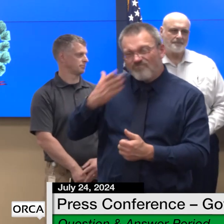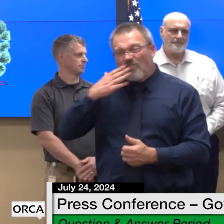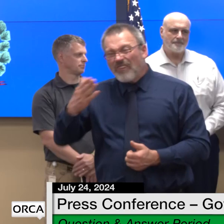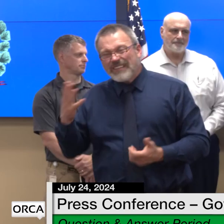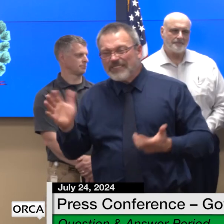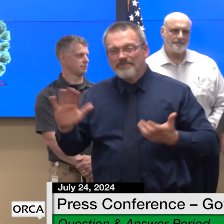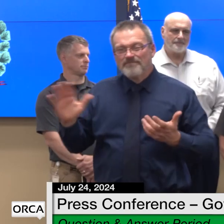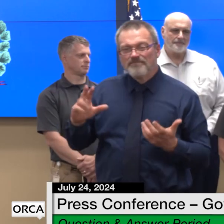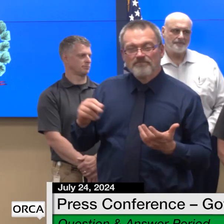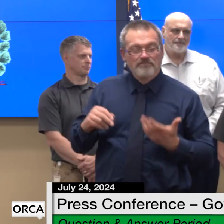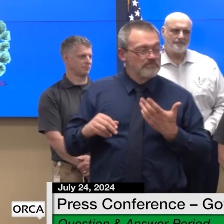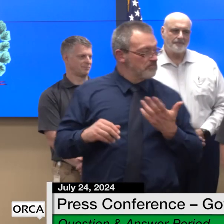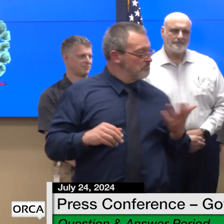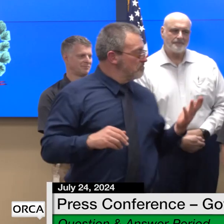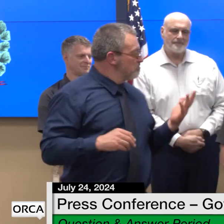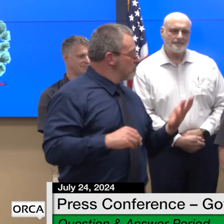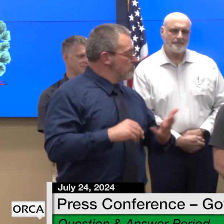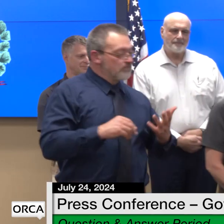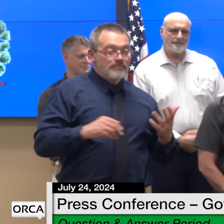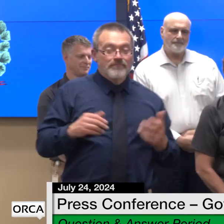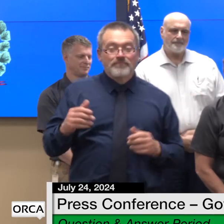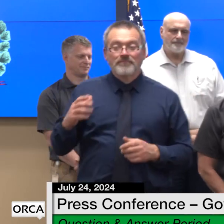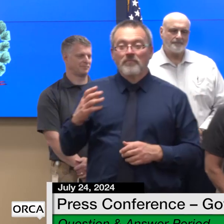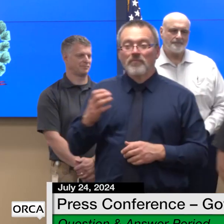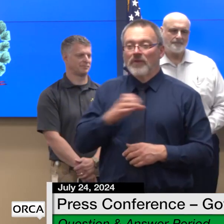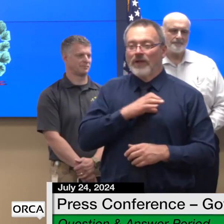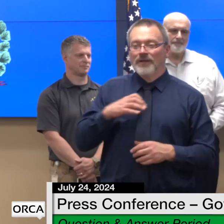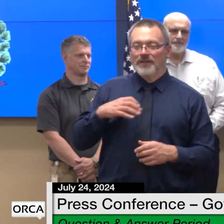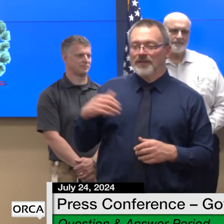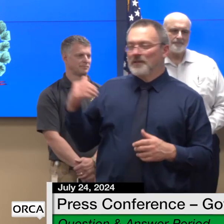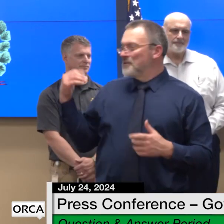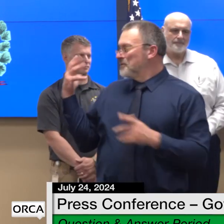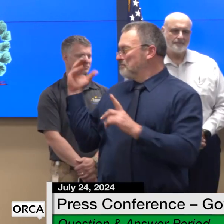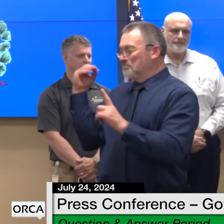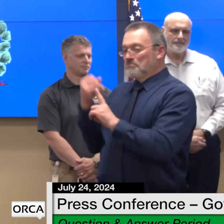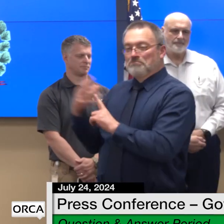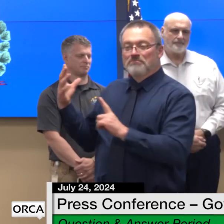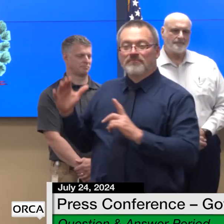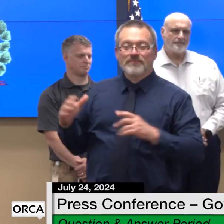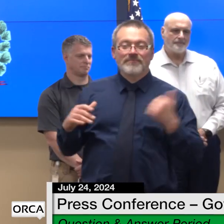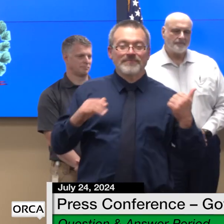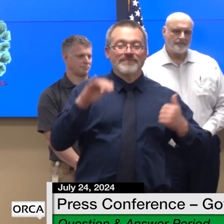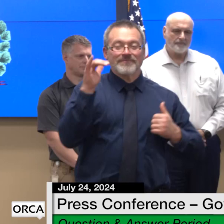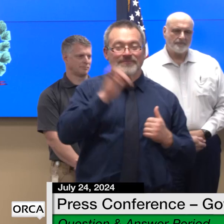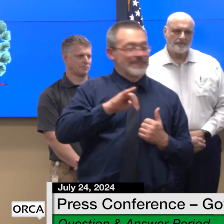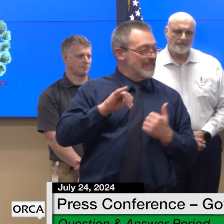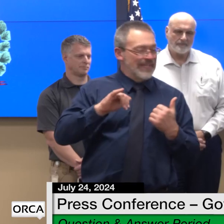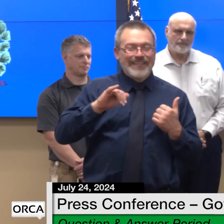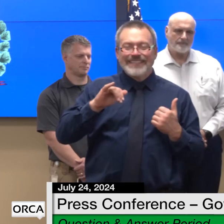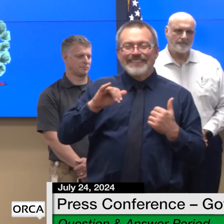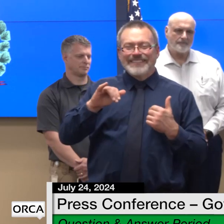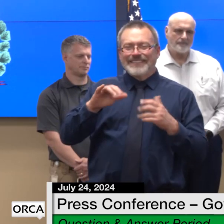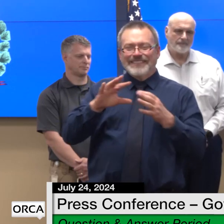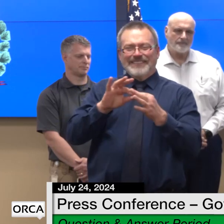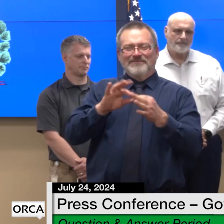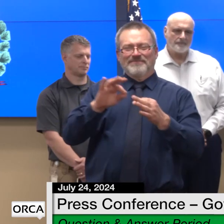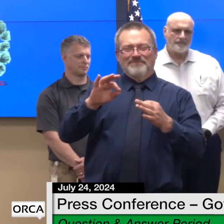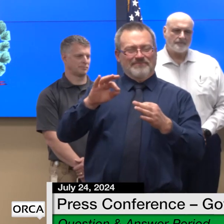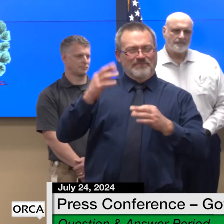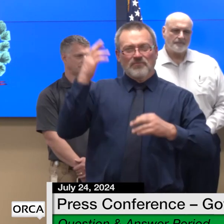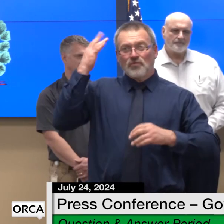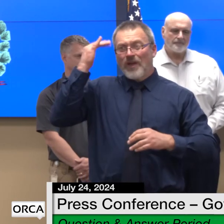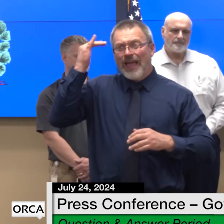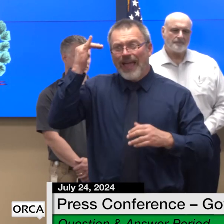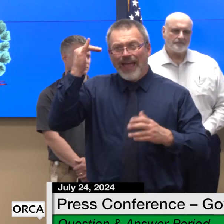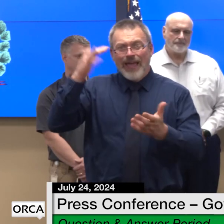Anything you want to add to that? Not really. I've not heard that version of reason why someone should be